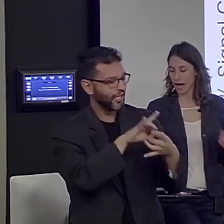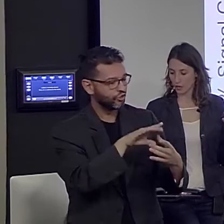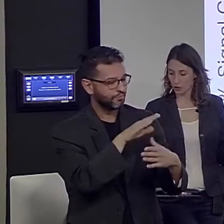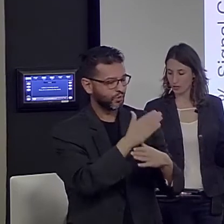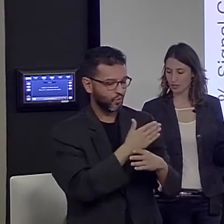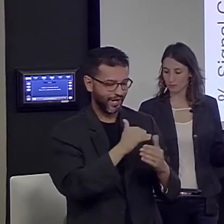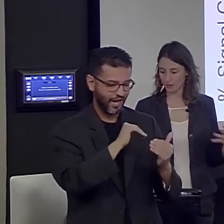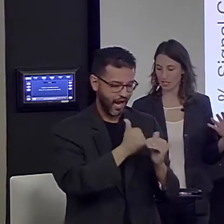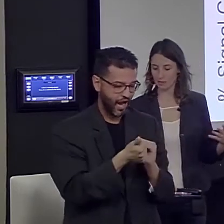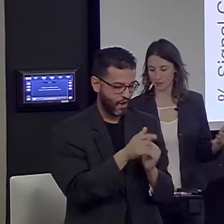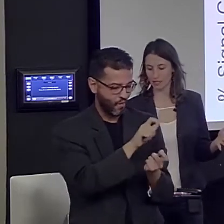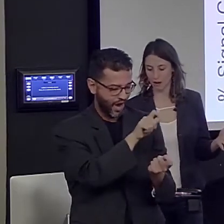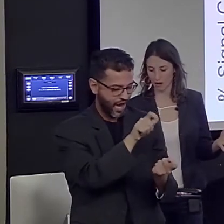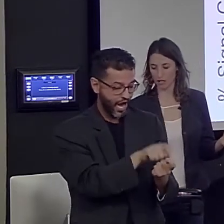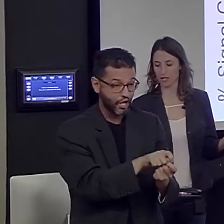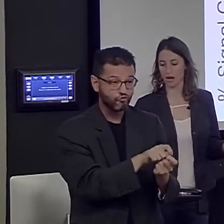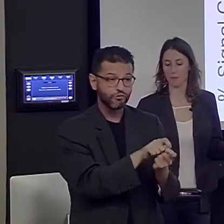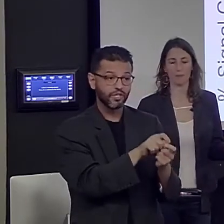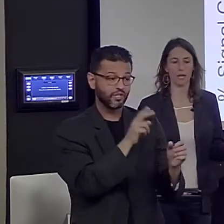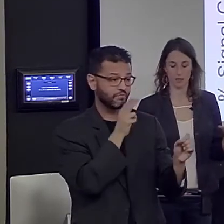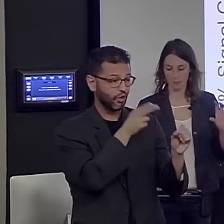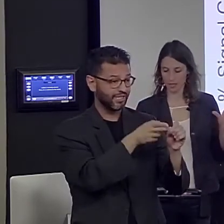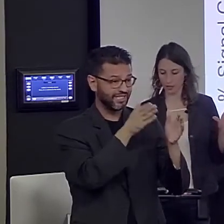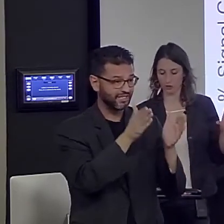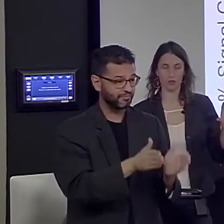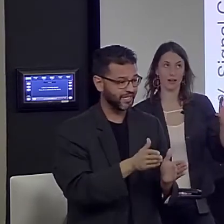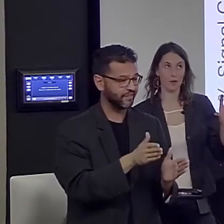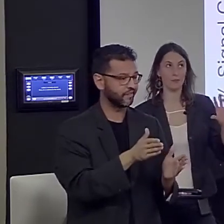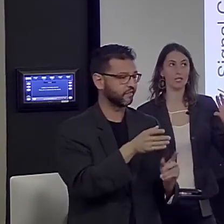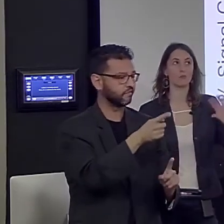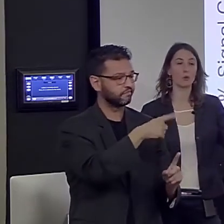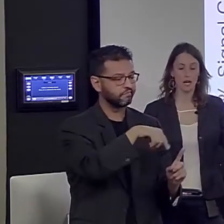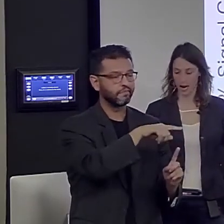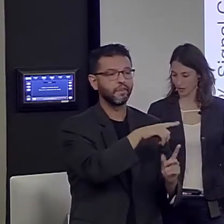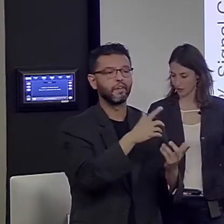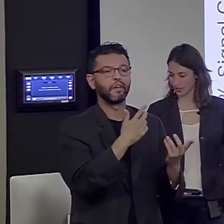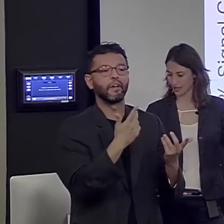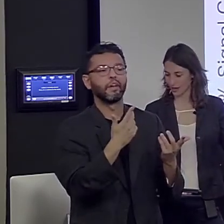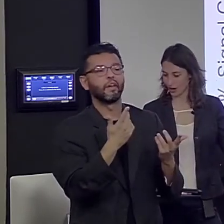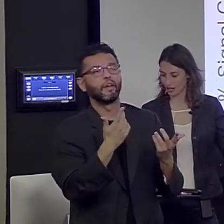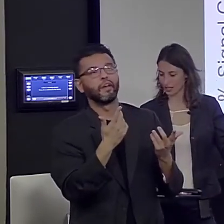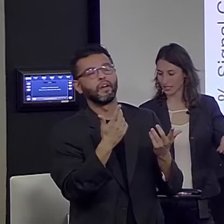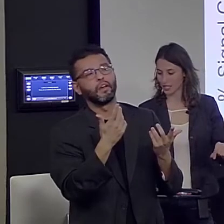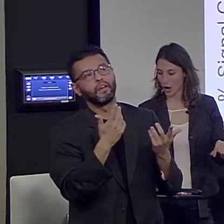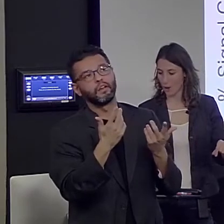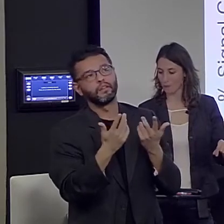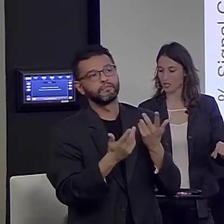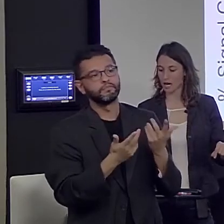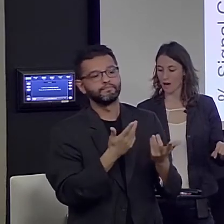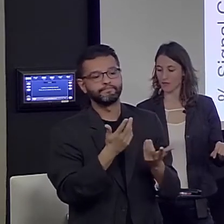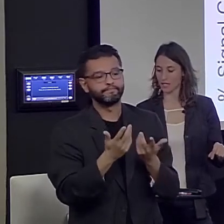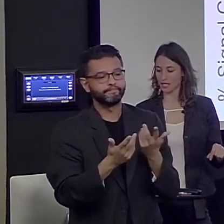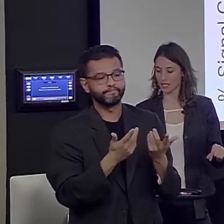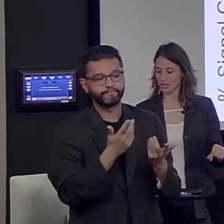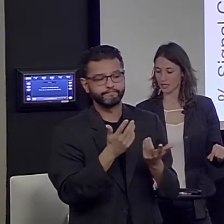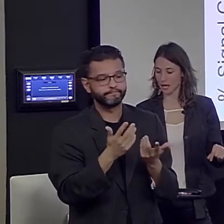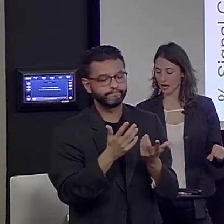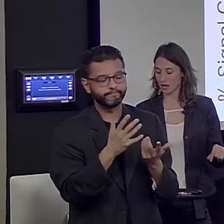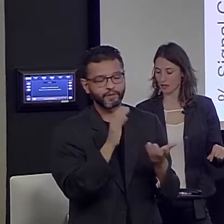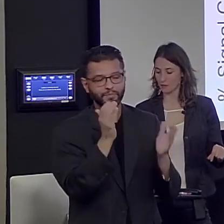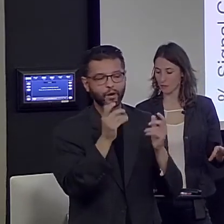how accurate participants are, in particular, or how much more accurate they are